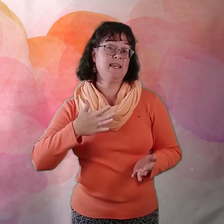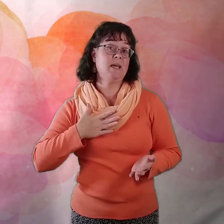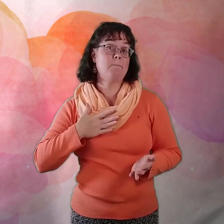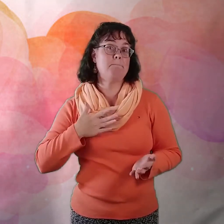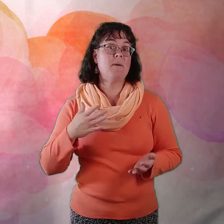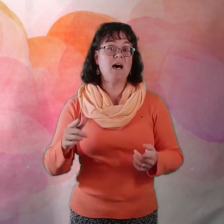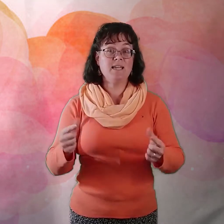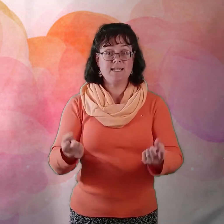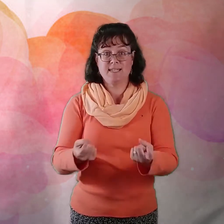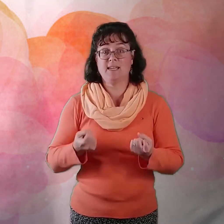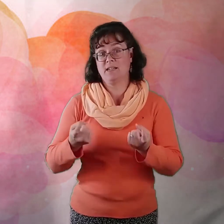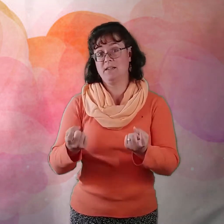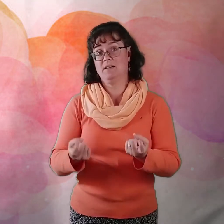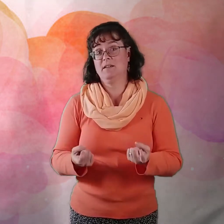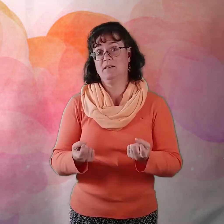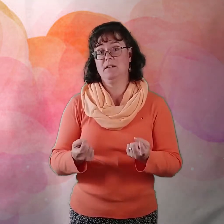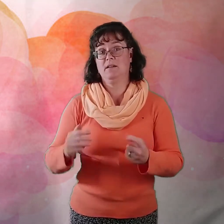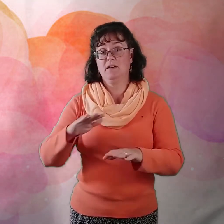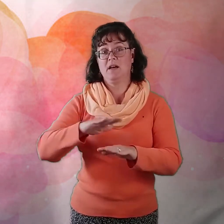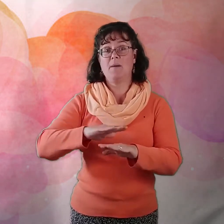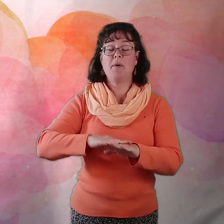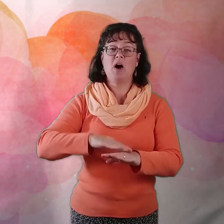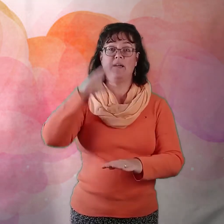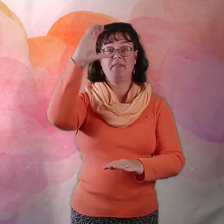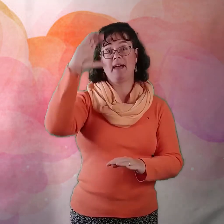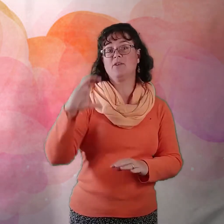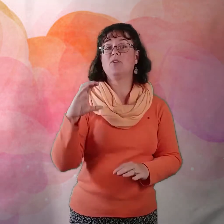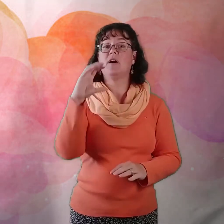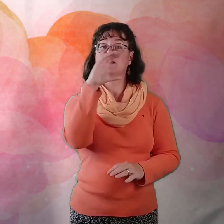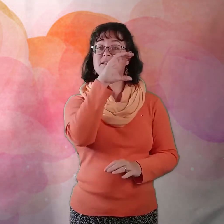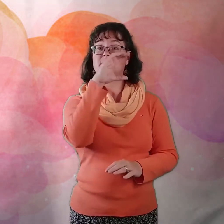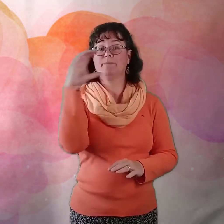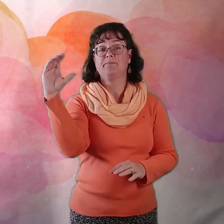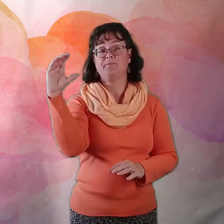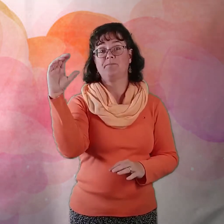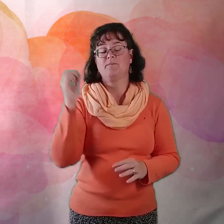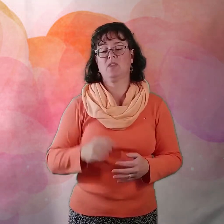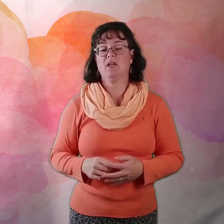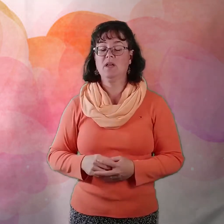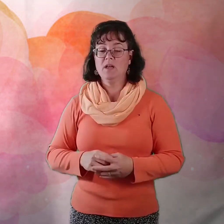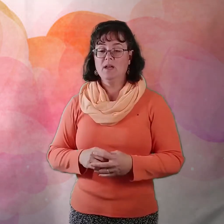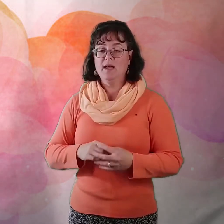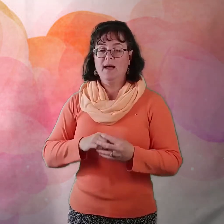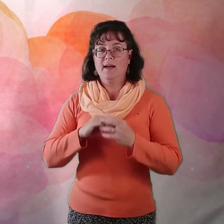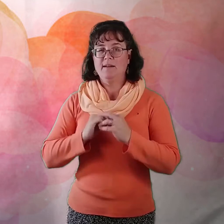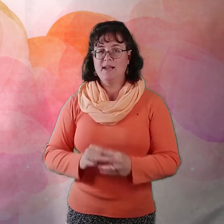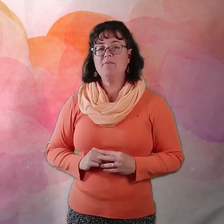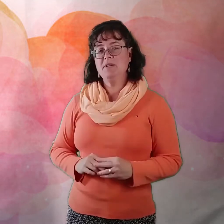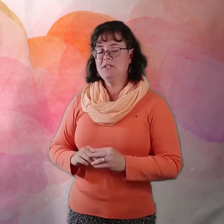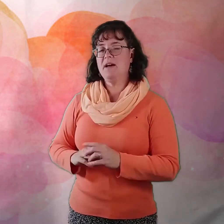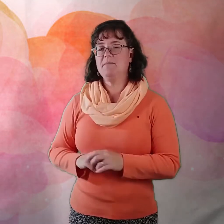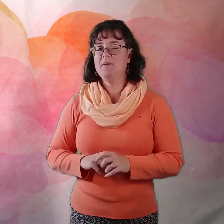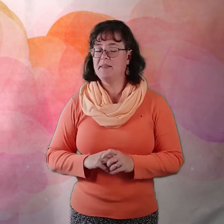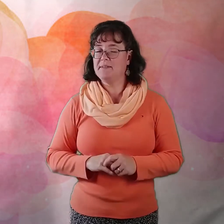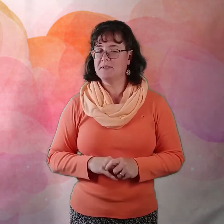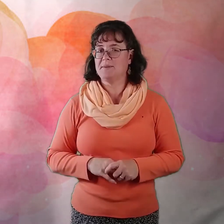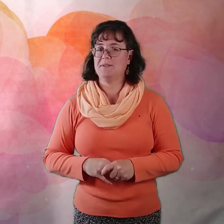see my sin upon that cross. Now I'm going to talk about what those words